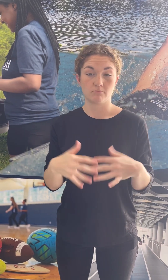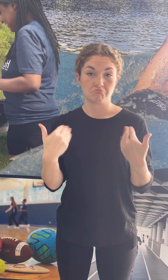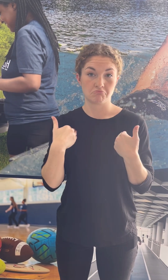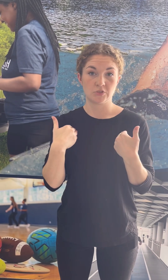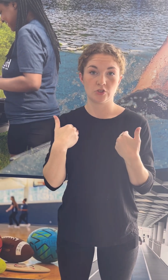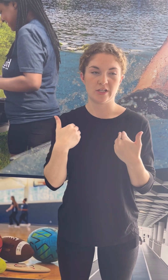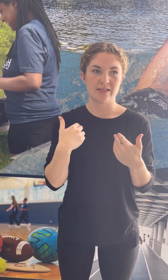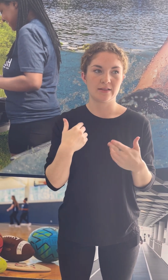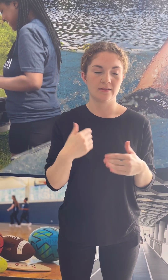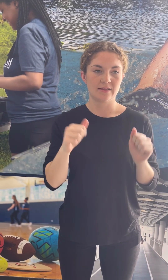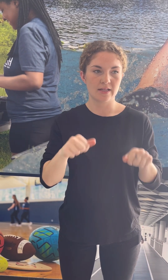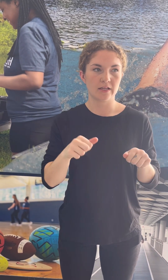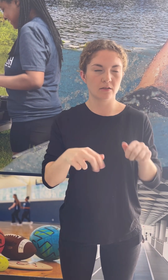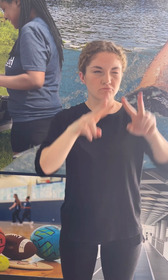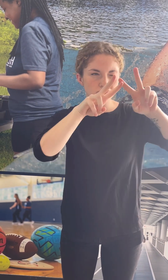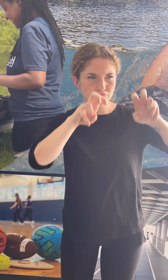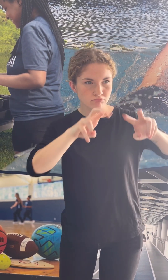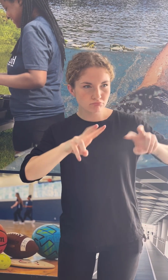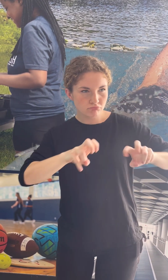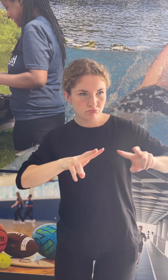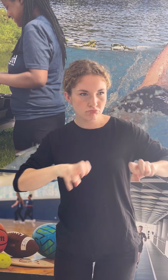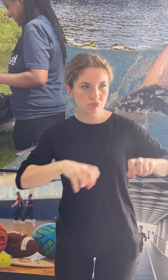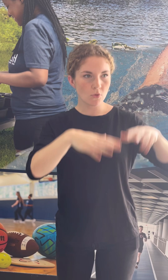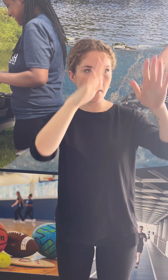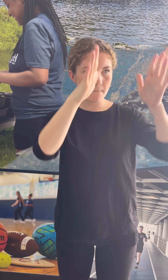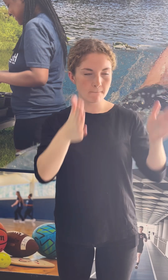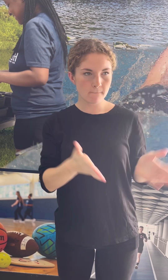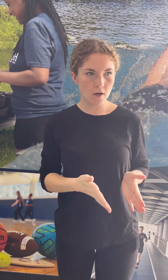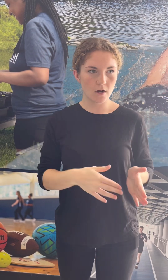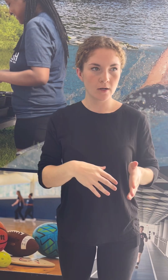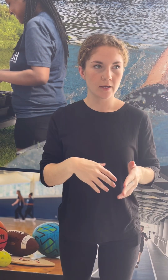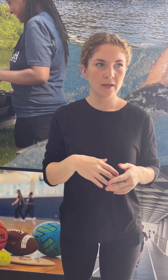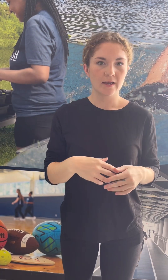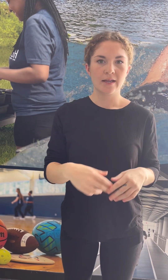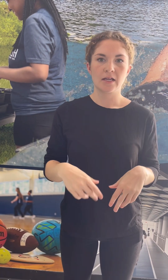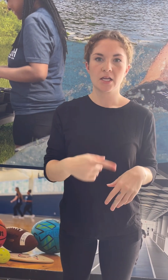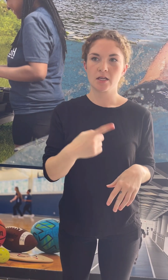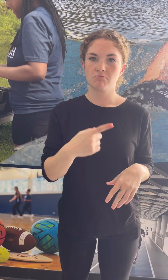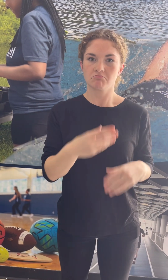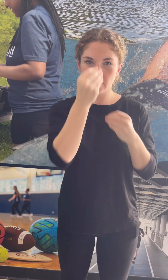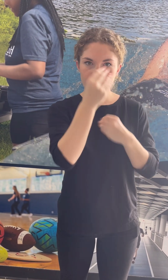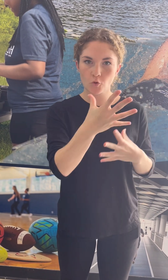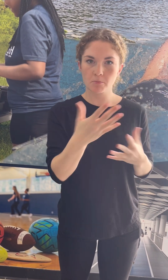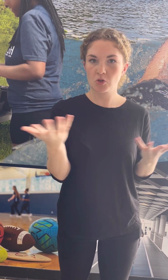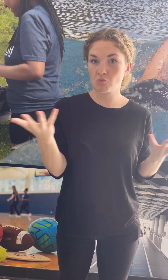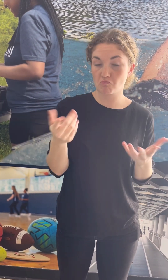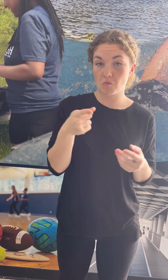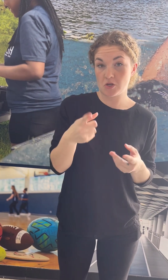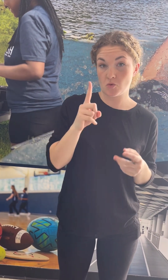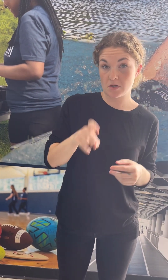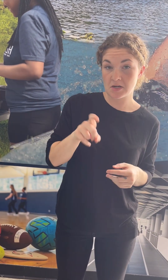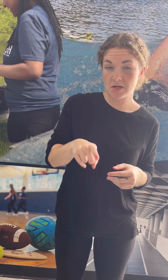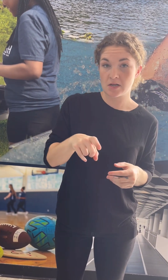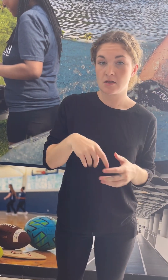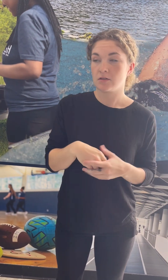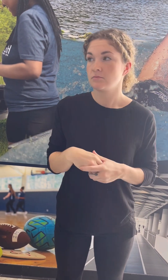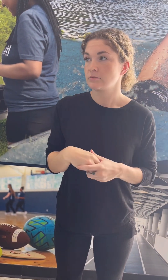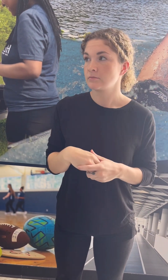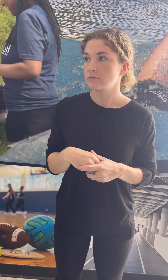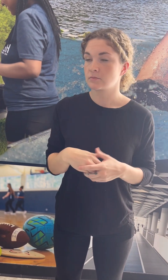those exams. They can give you blood pressure screenings, body composition tests, and then they can give you stretching